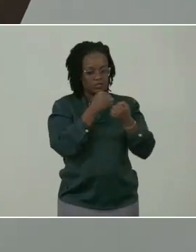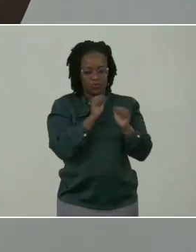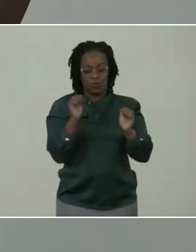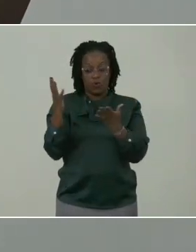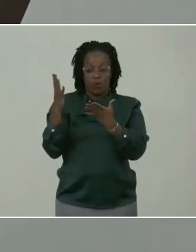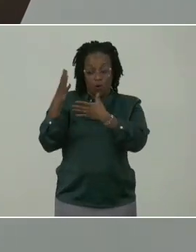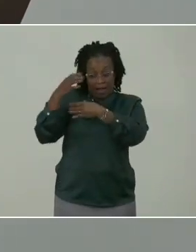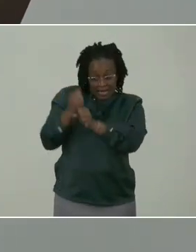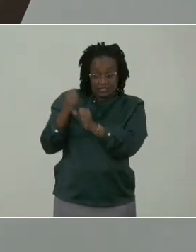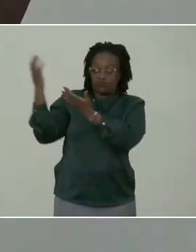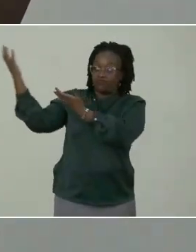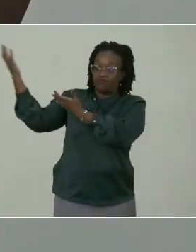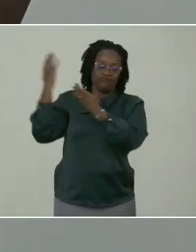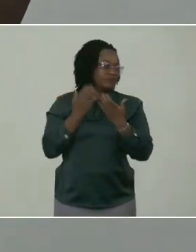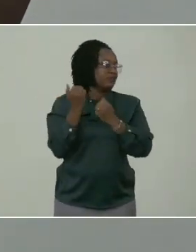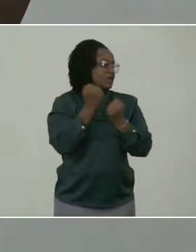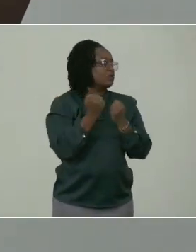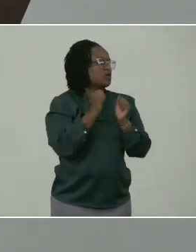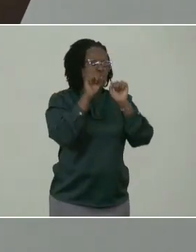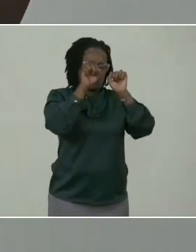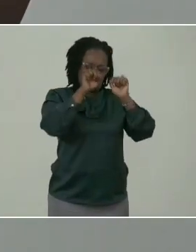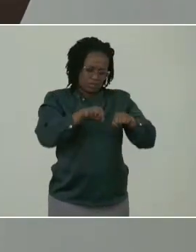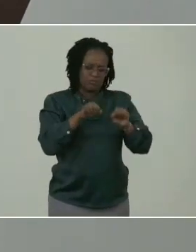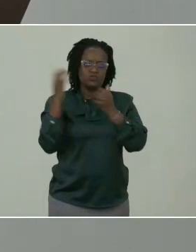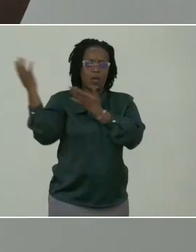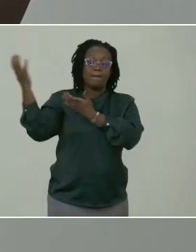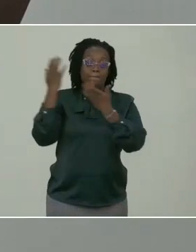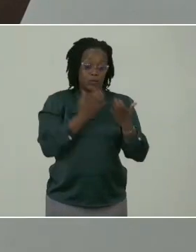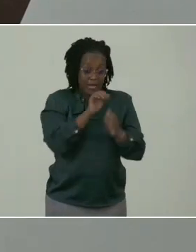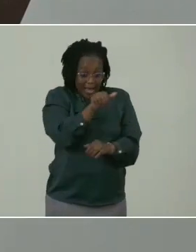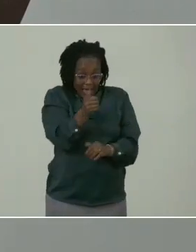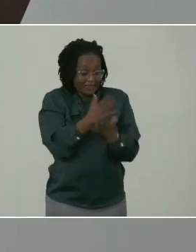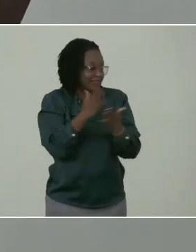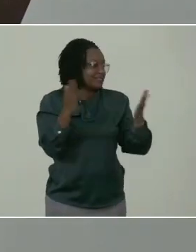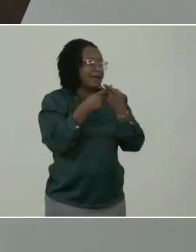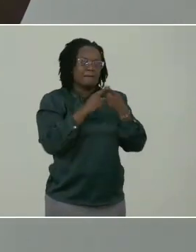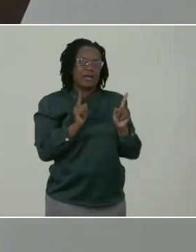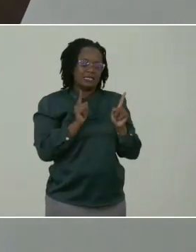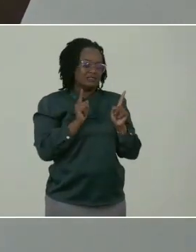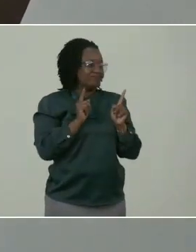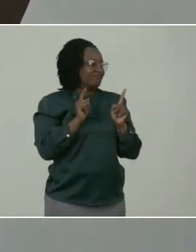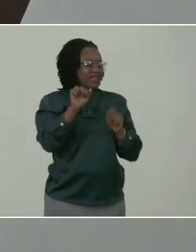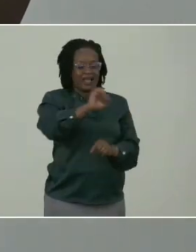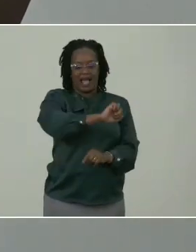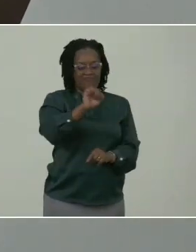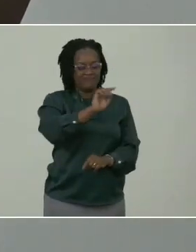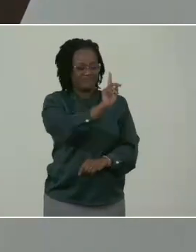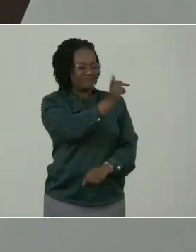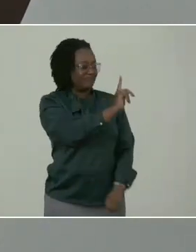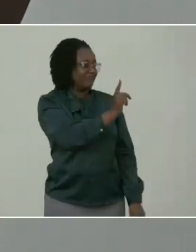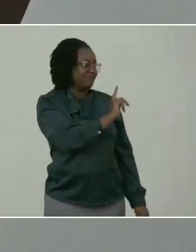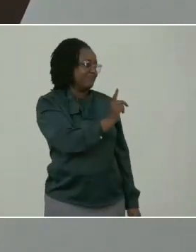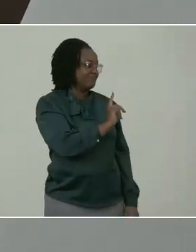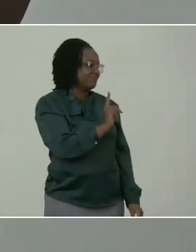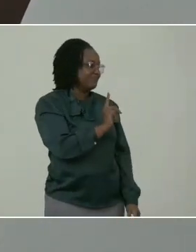They can import other things which we talked therefore. Materials, articles for scientific and cultural and environmental